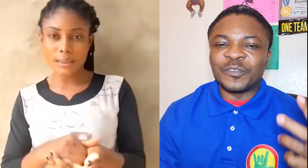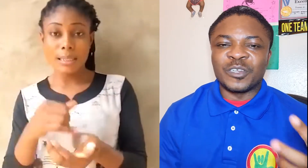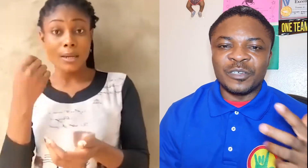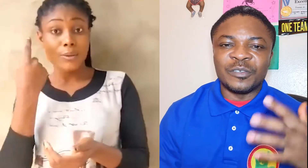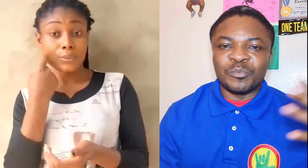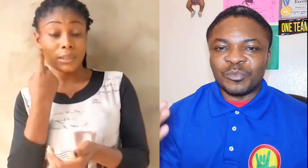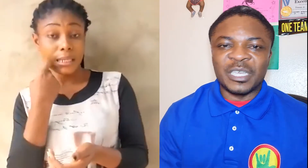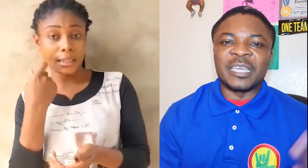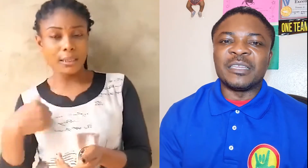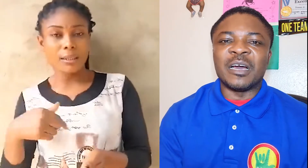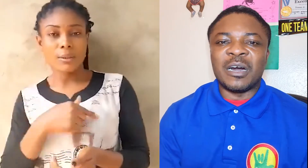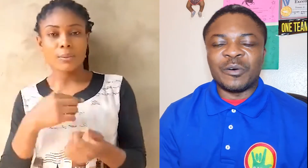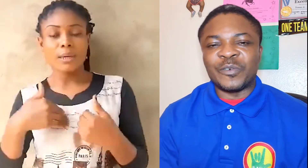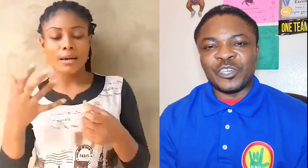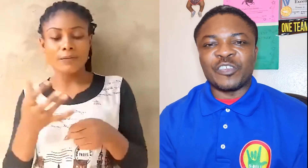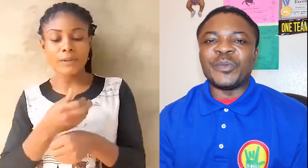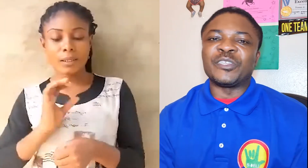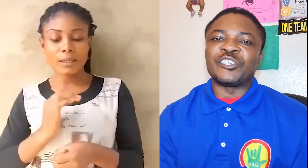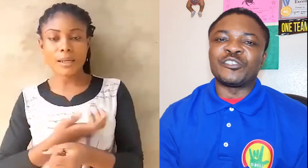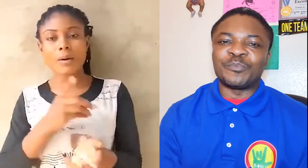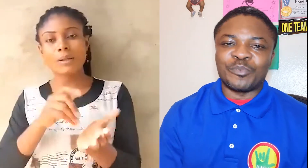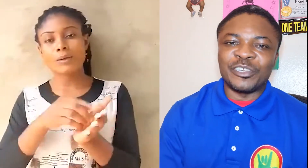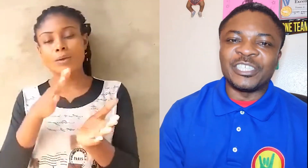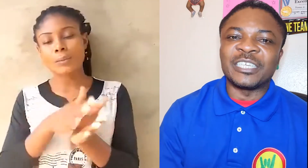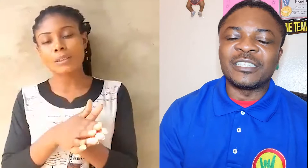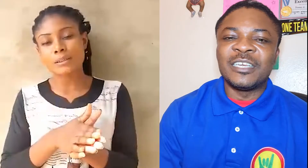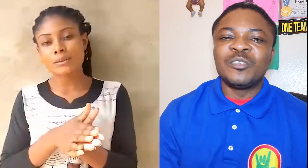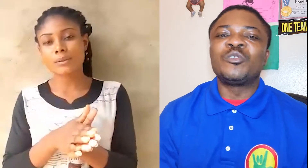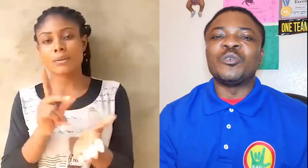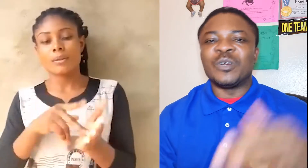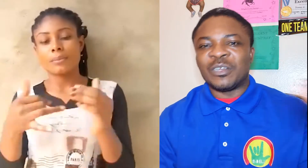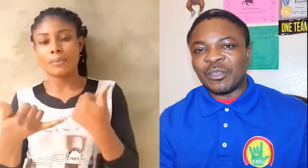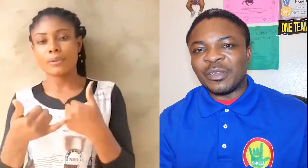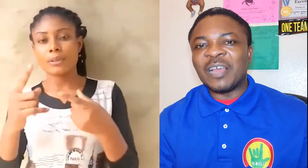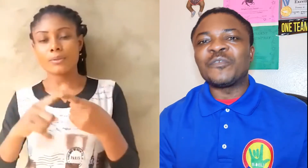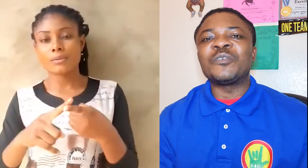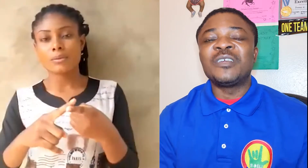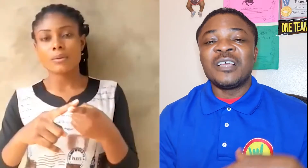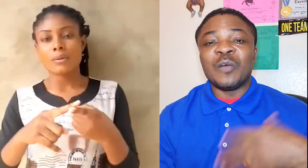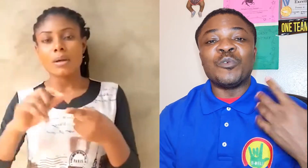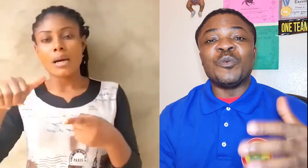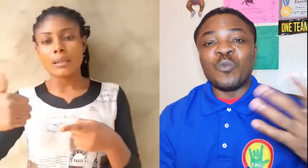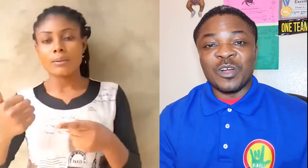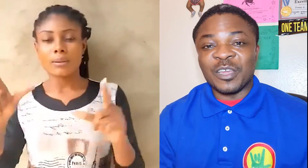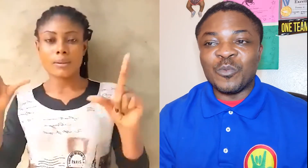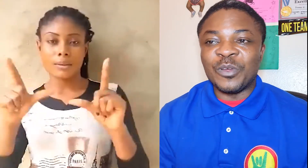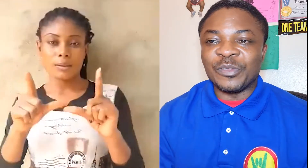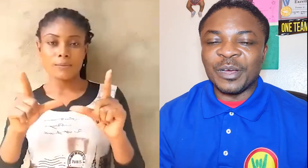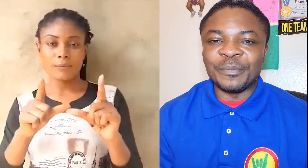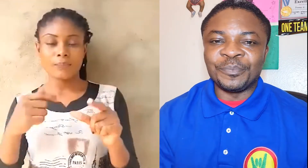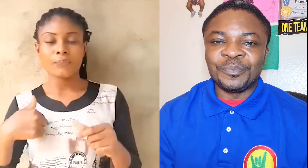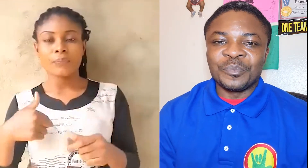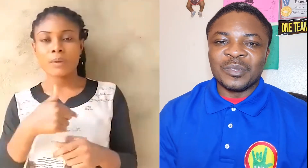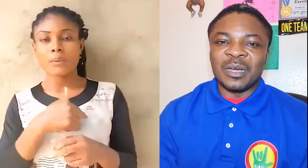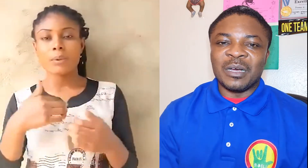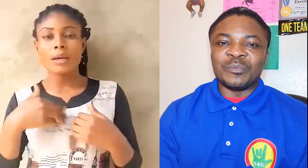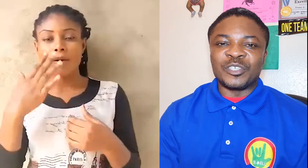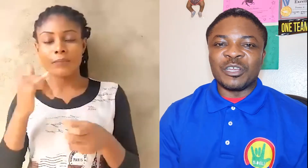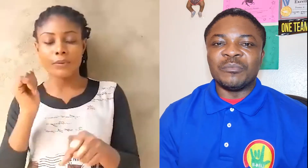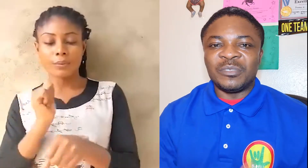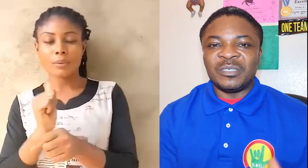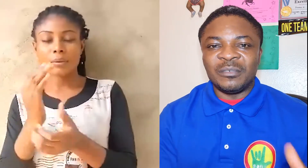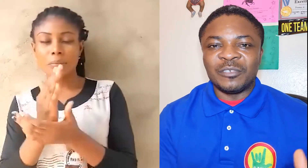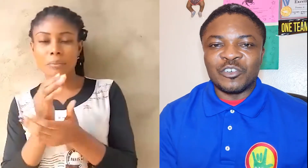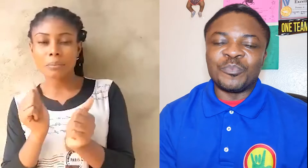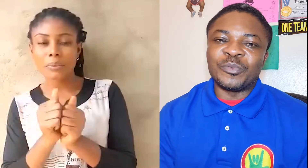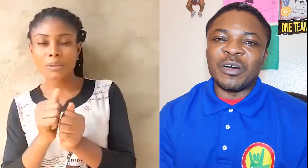have taken our documentation project to another level, and we've been working with